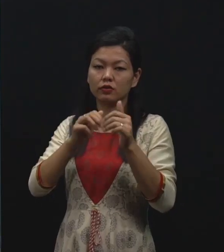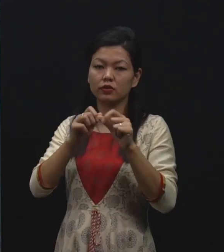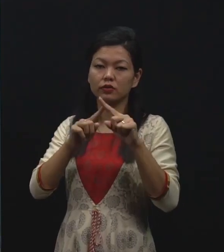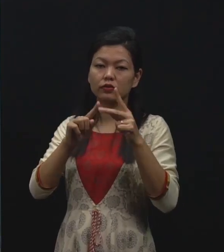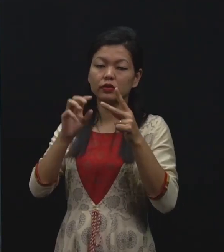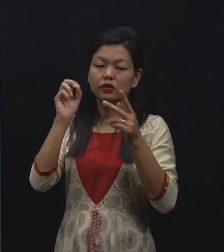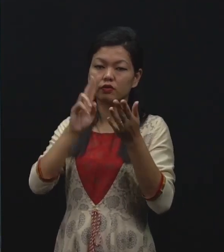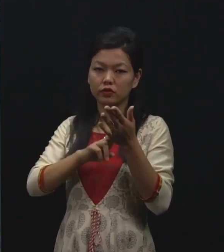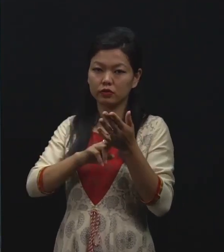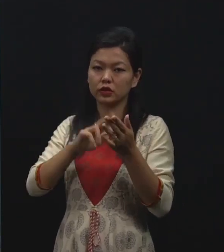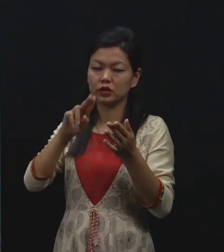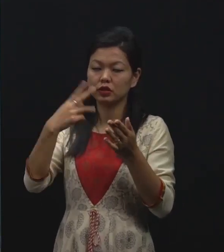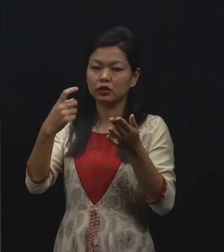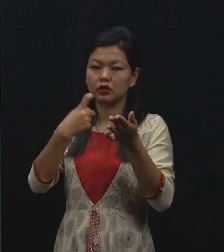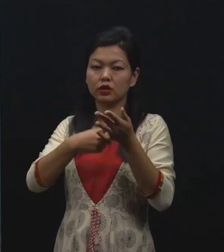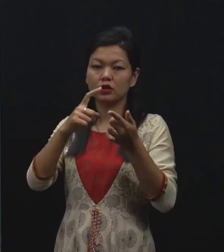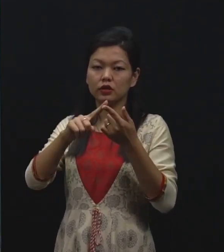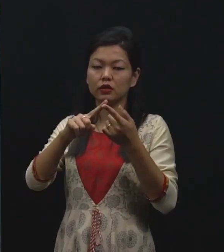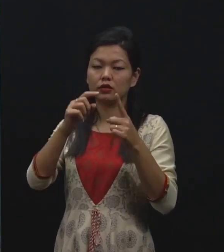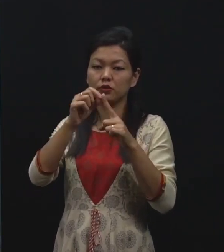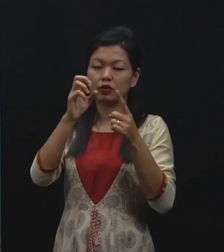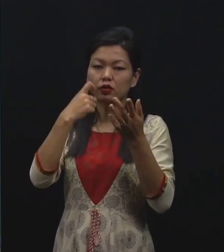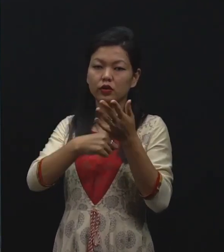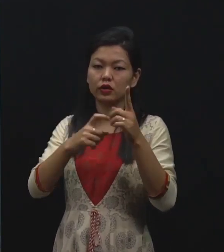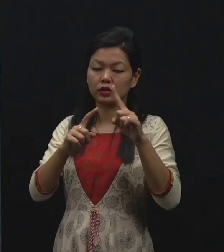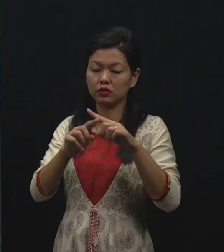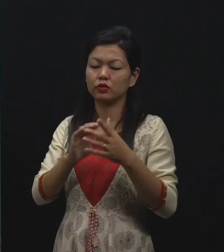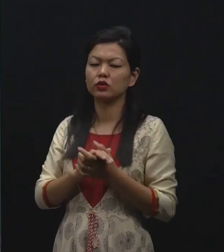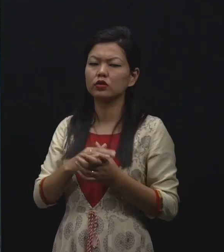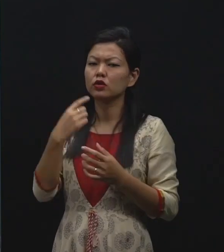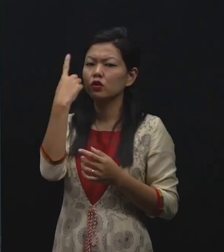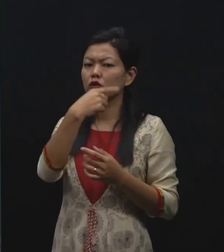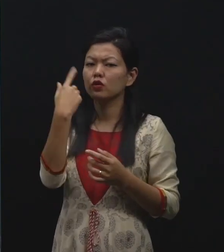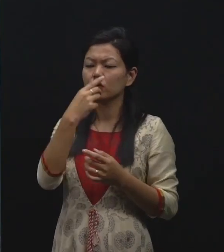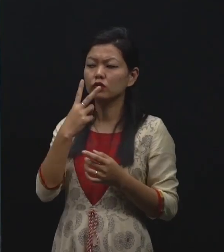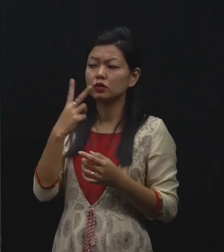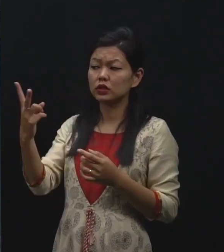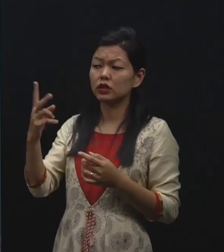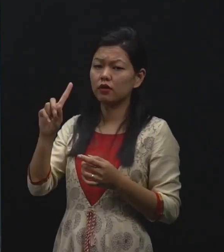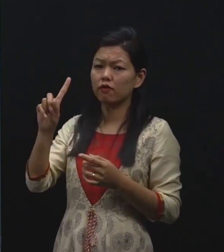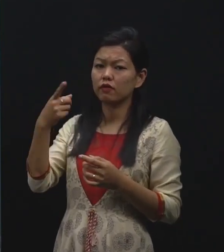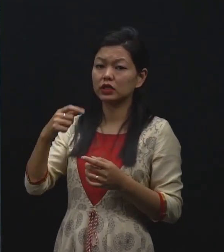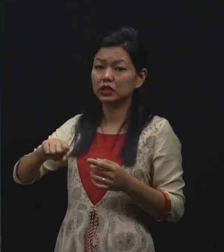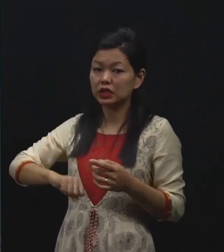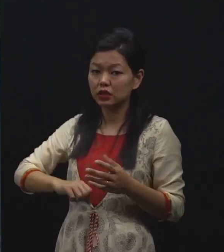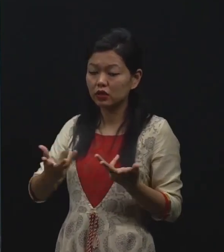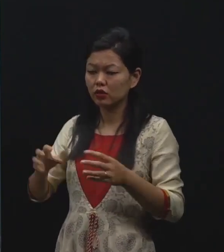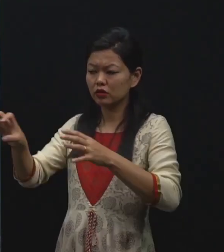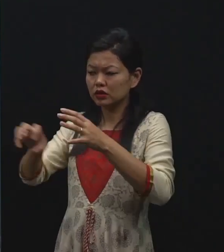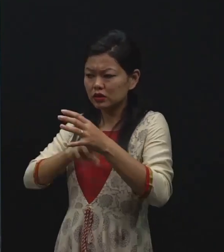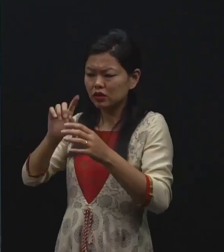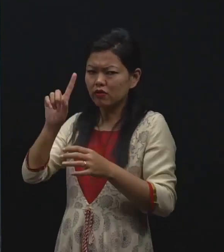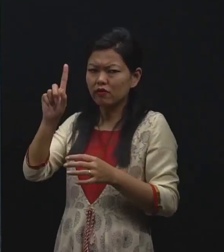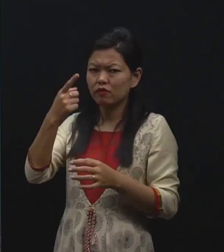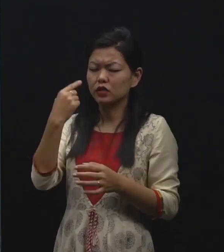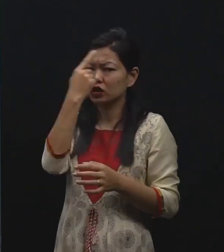and they used to give this FIR. So this person is known as the informant, okay. Now this informant, what